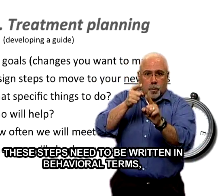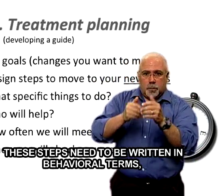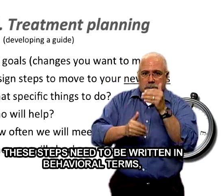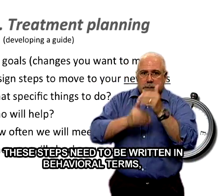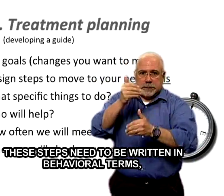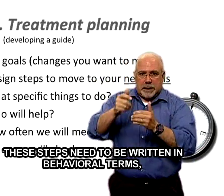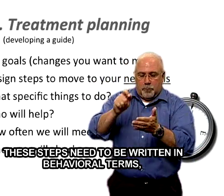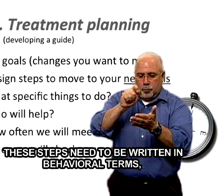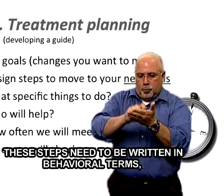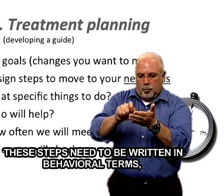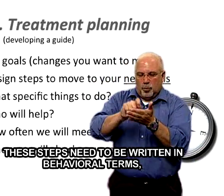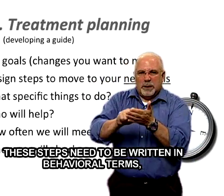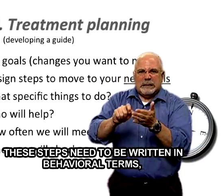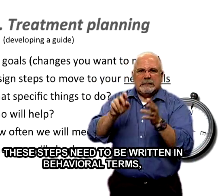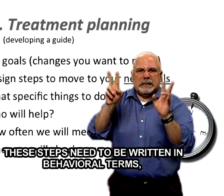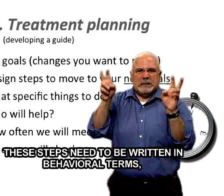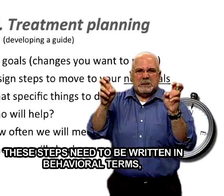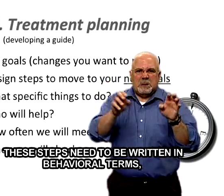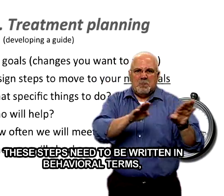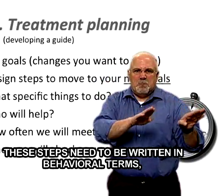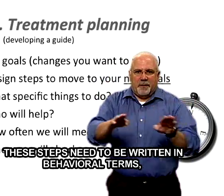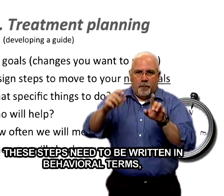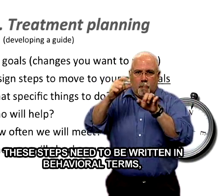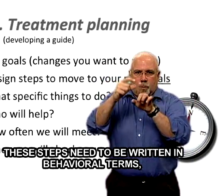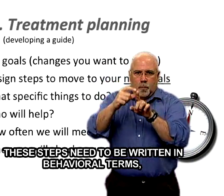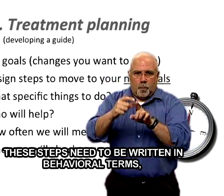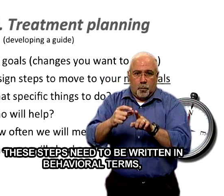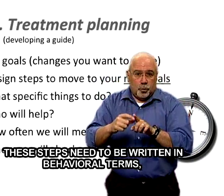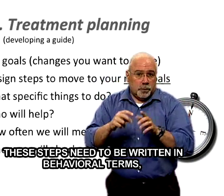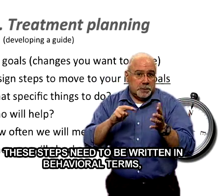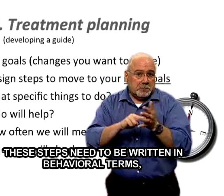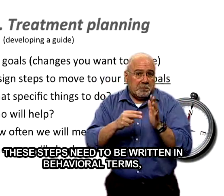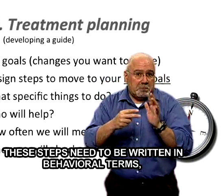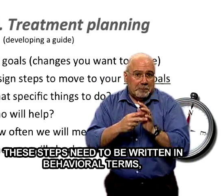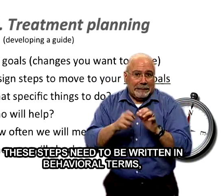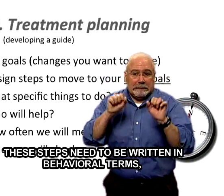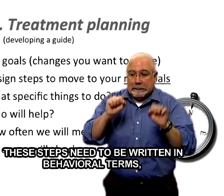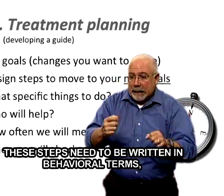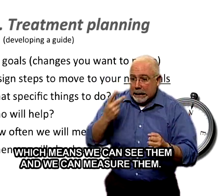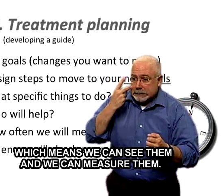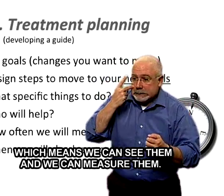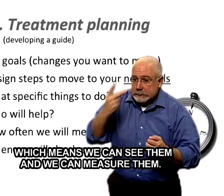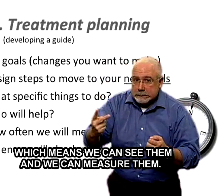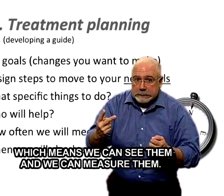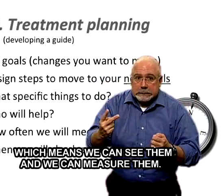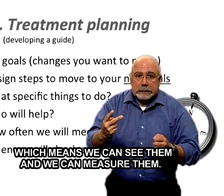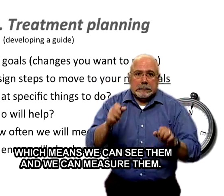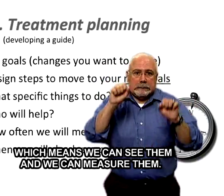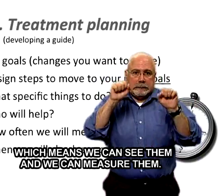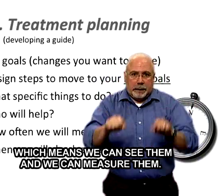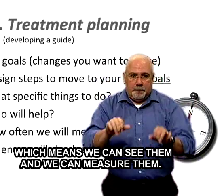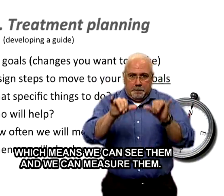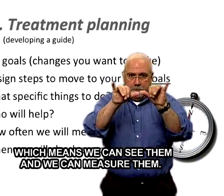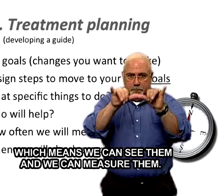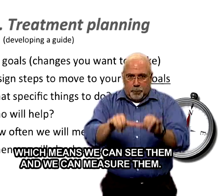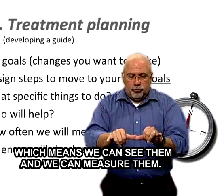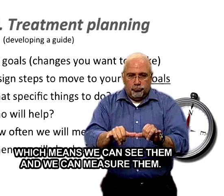need to be written in behavioral terms, which means we can see them and we can measure